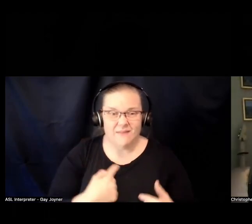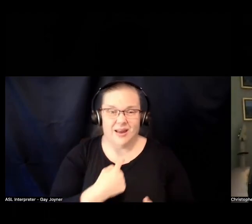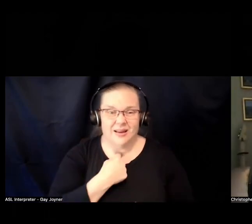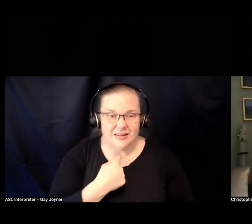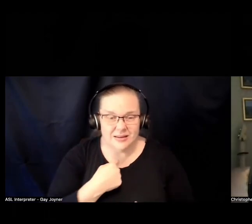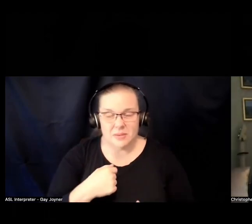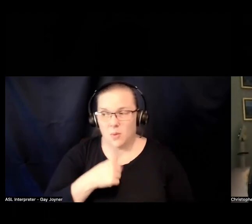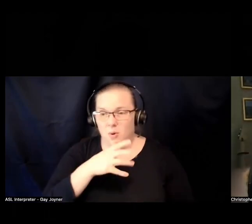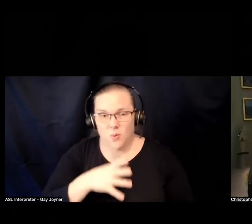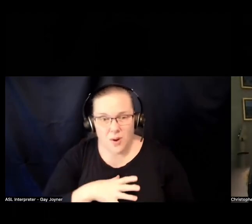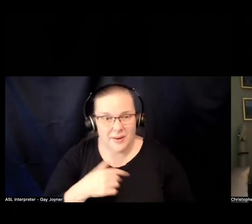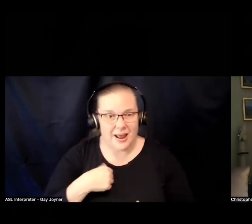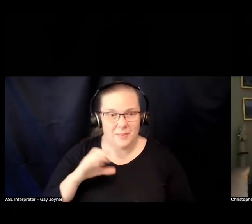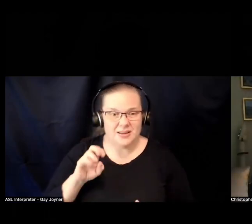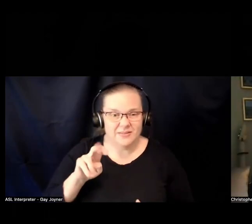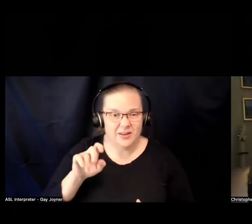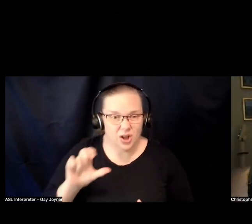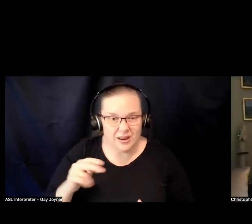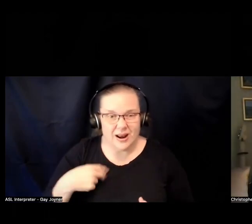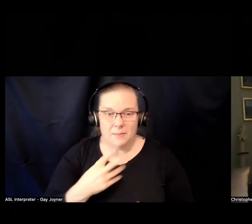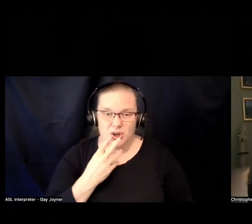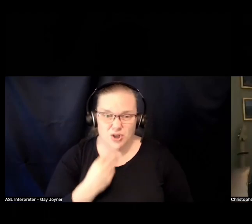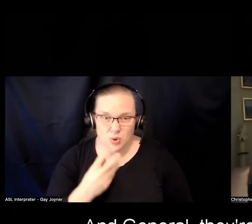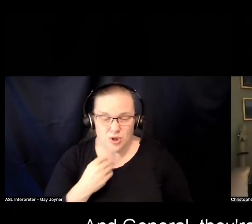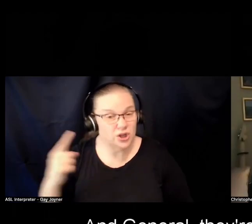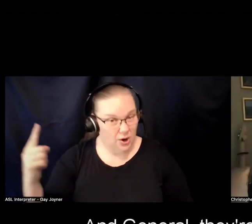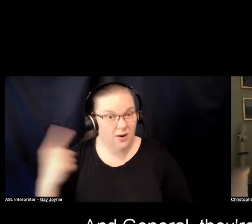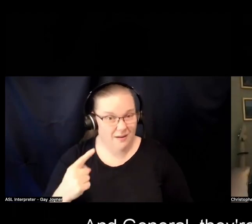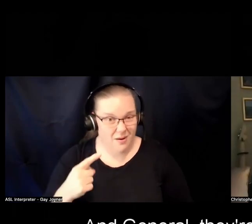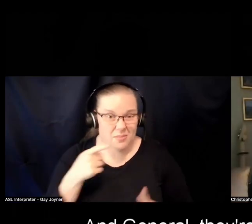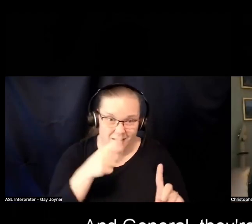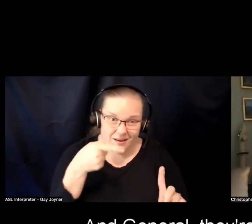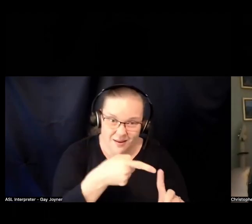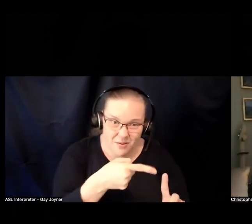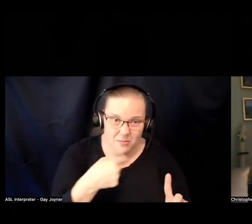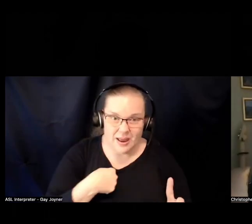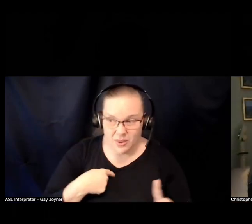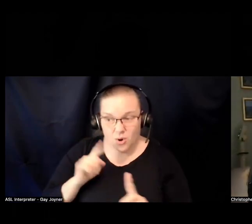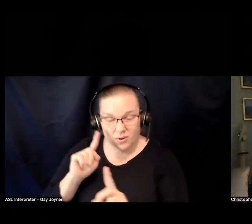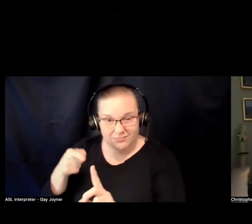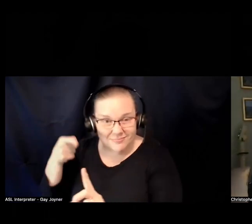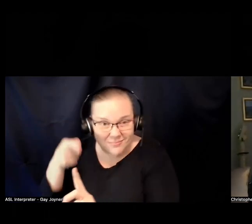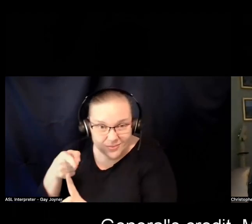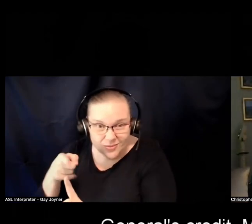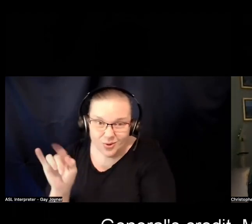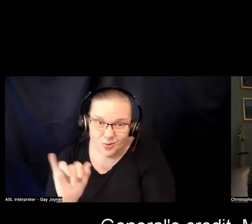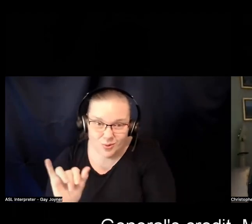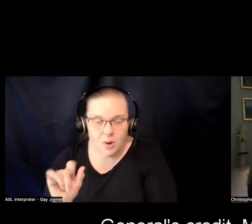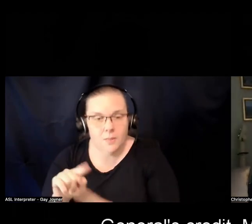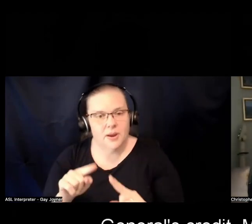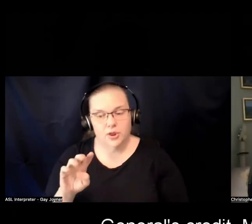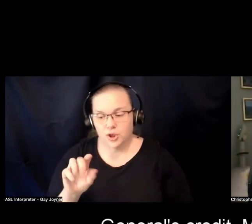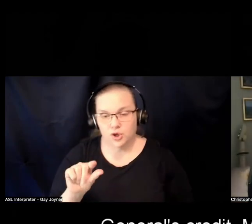I'm a civilian. I'm Jewish. They're going to come after me. And General, they're going to come after you." But to the general's